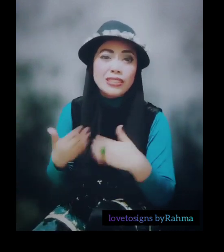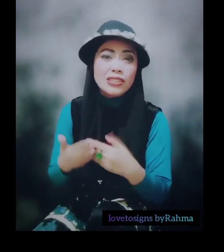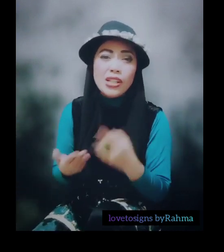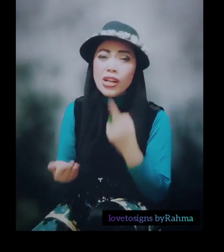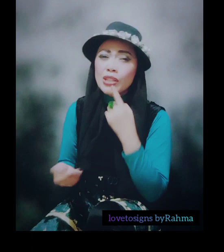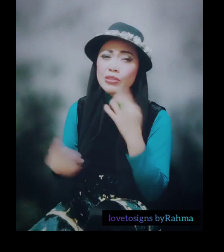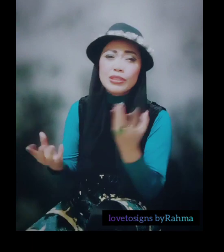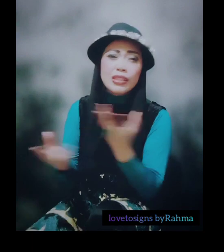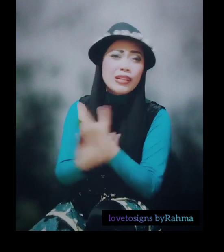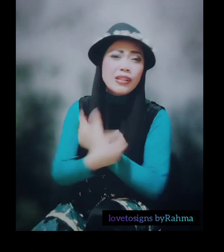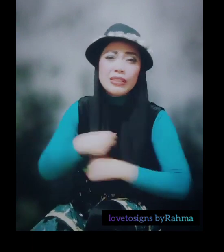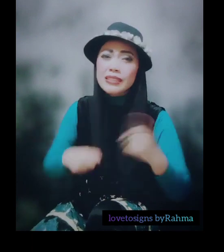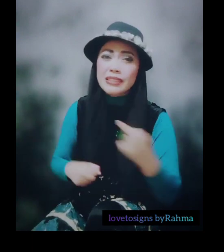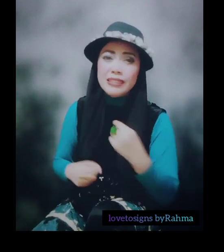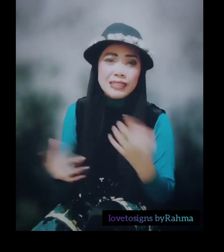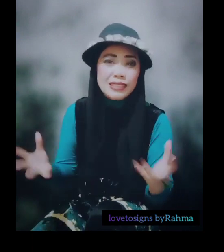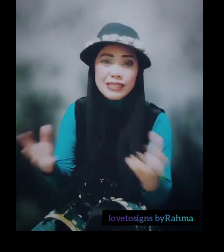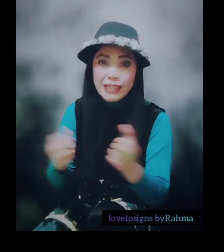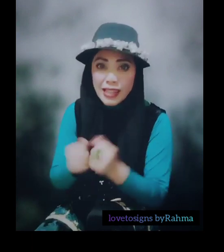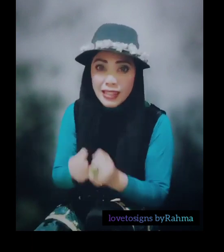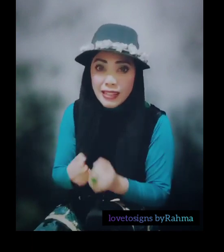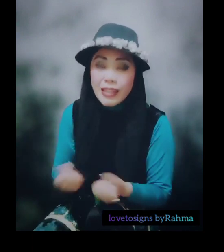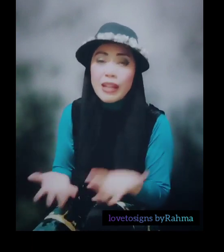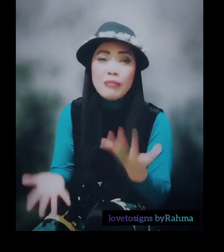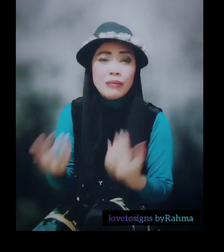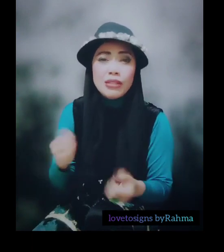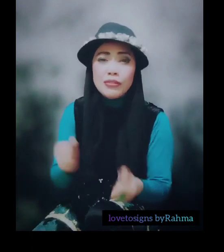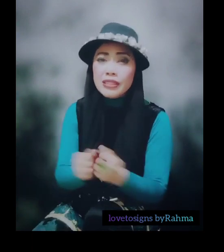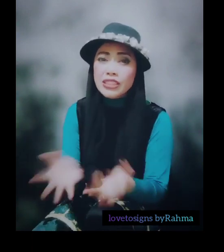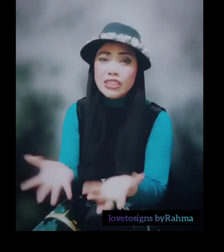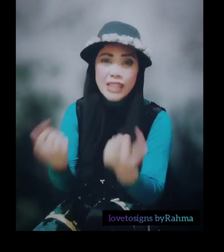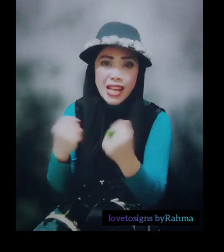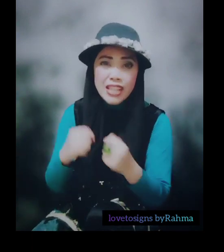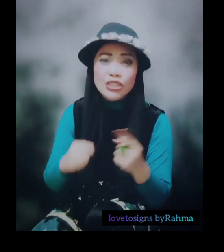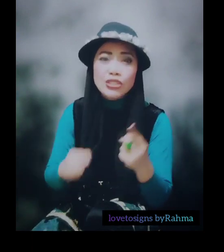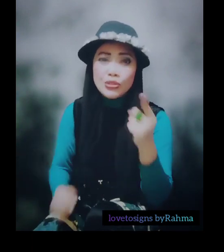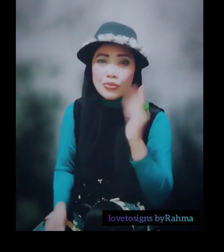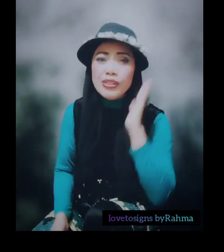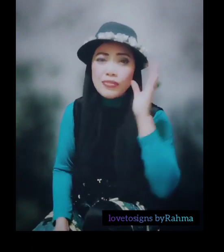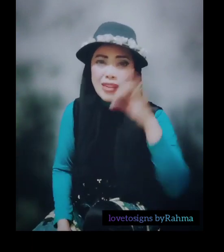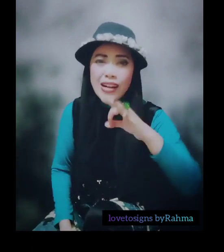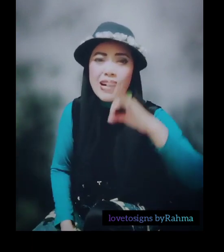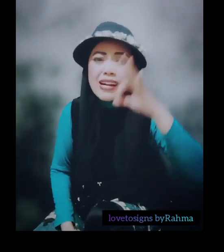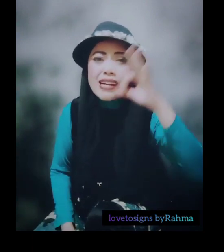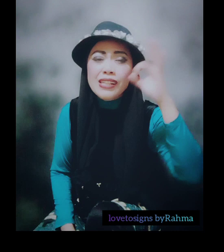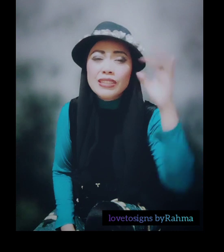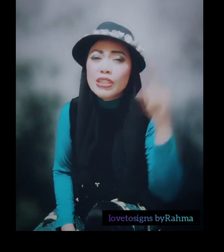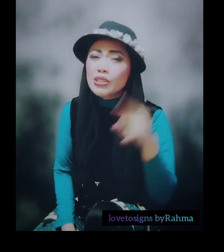Needs is a chance, and maybe with a chance you will.